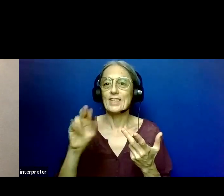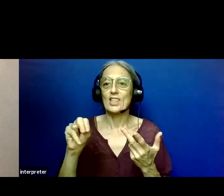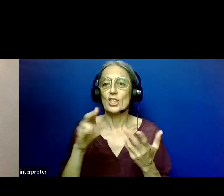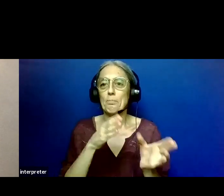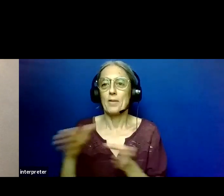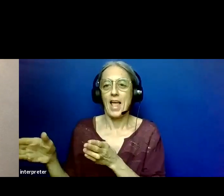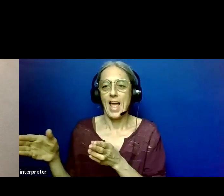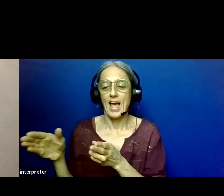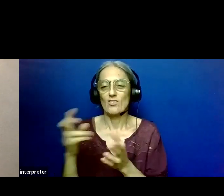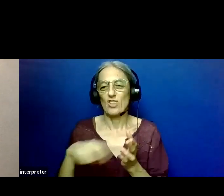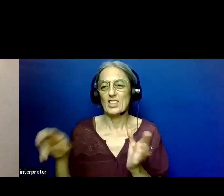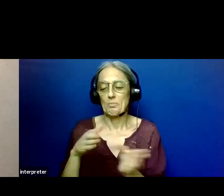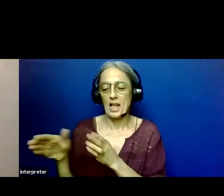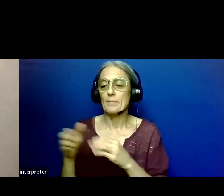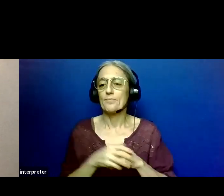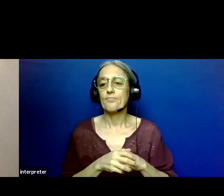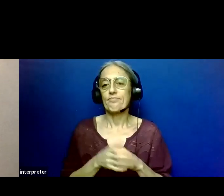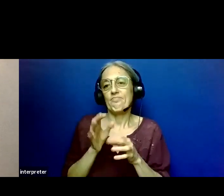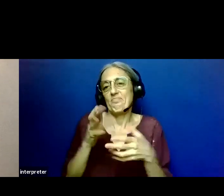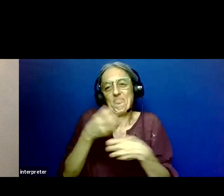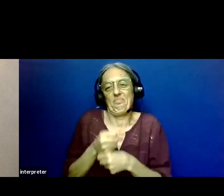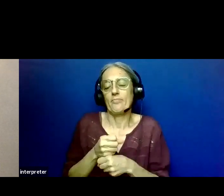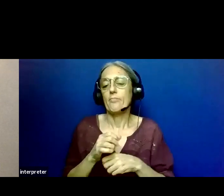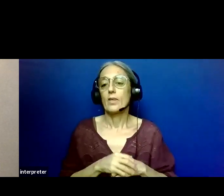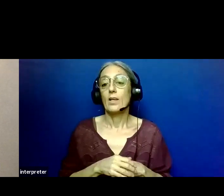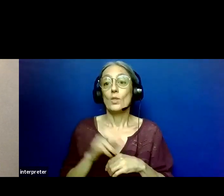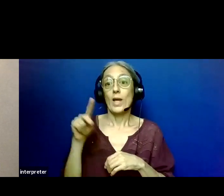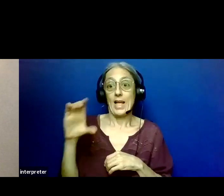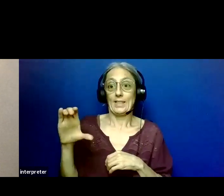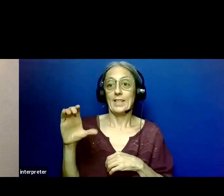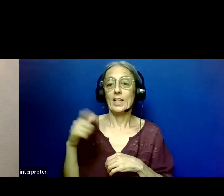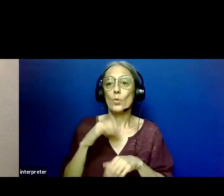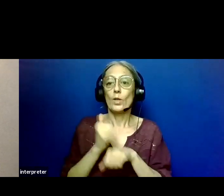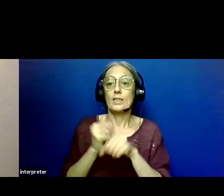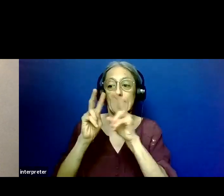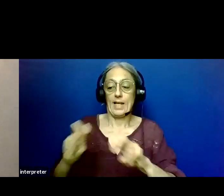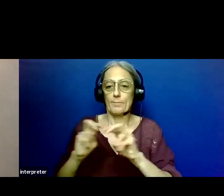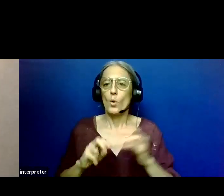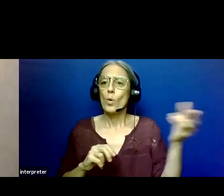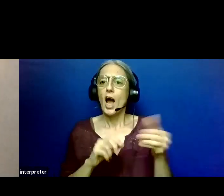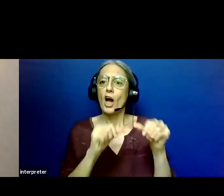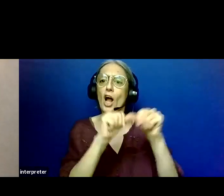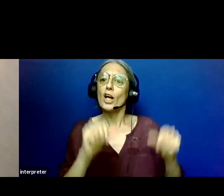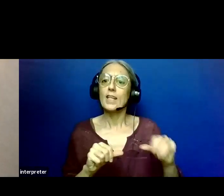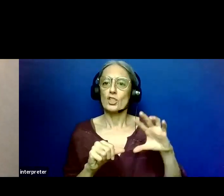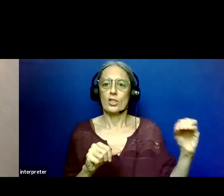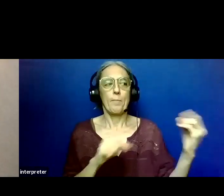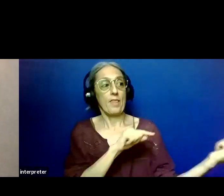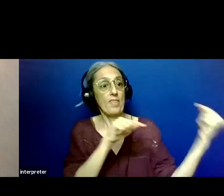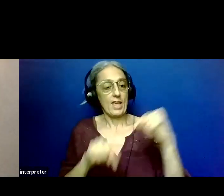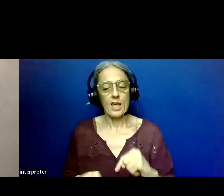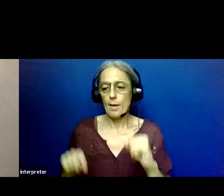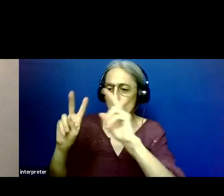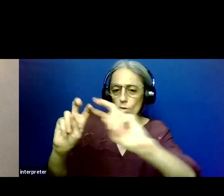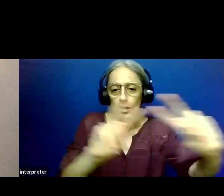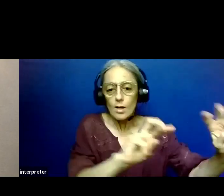them. When we did our assessment of Kansas City, we hired an architecture firm to assess every building, every park, every